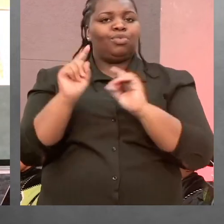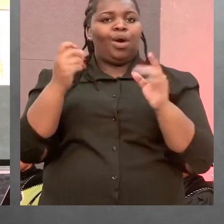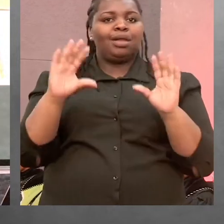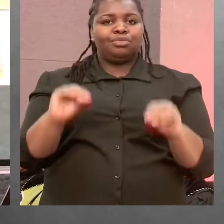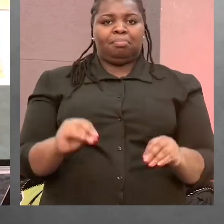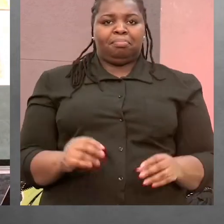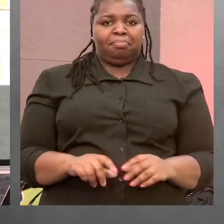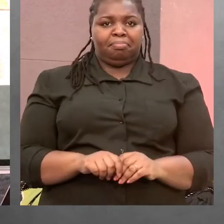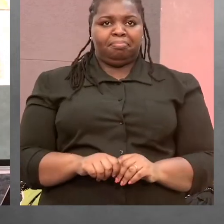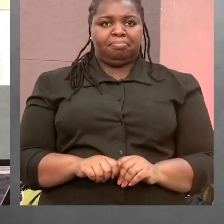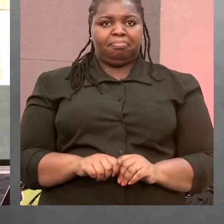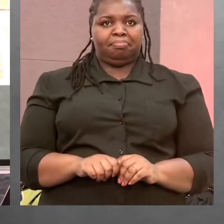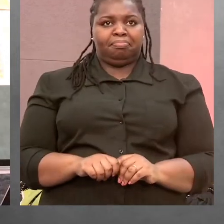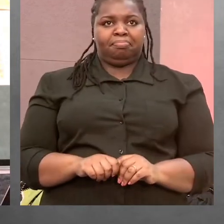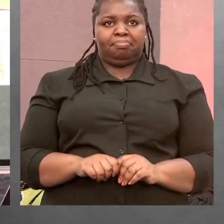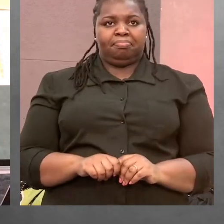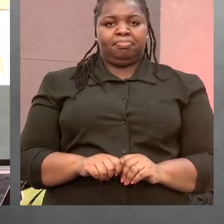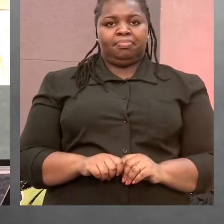it.